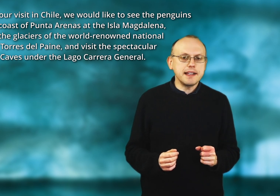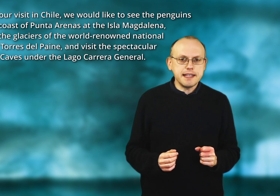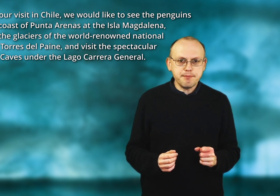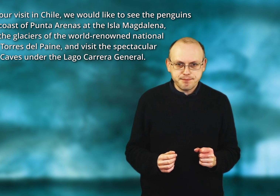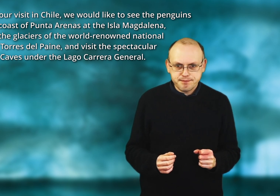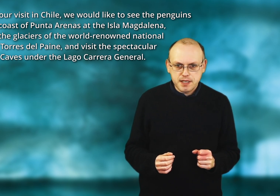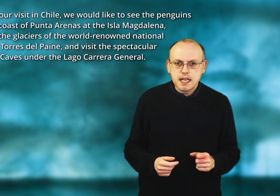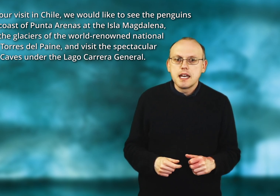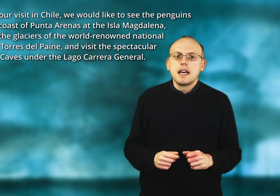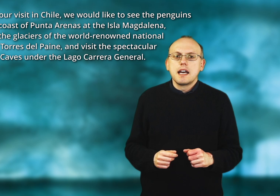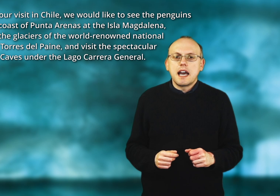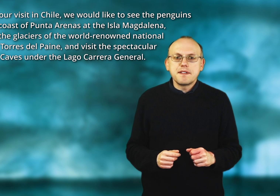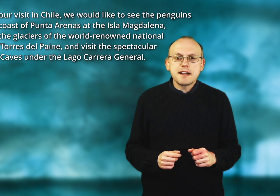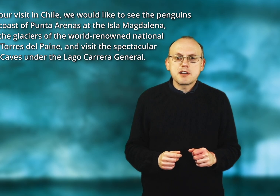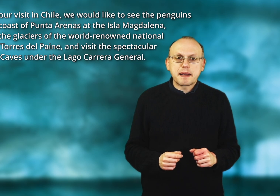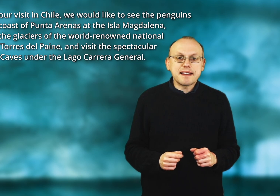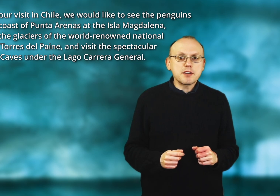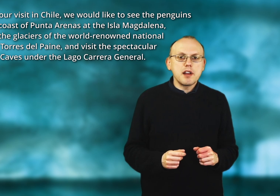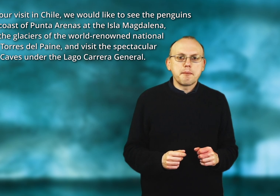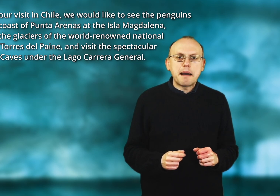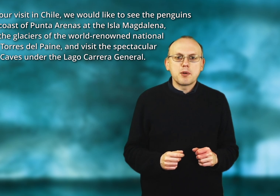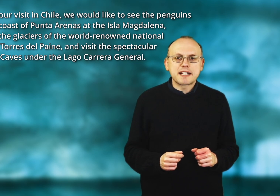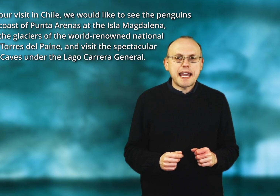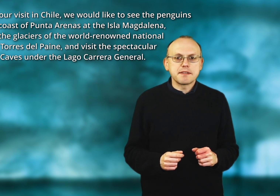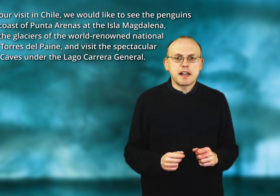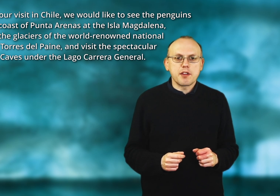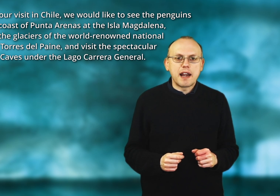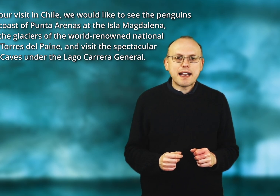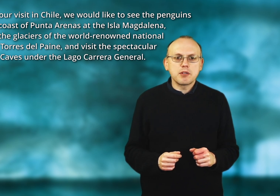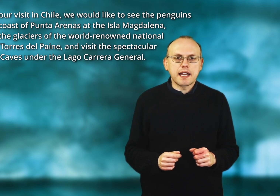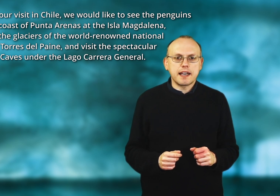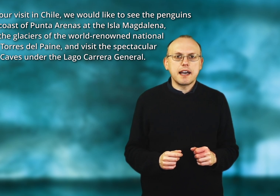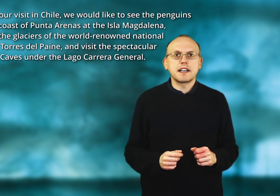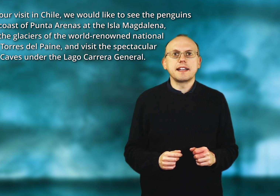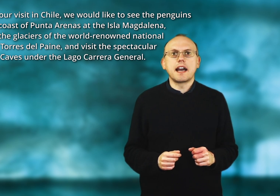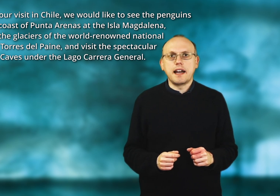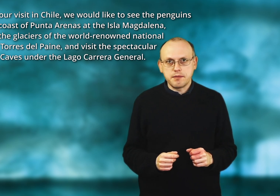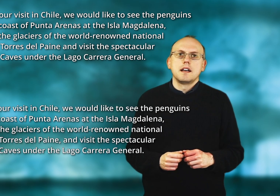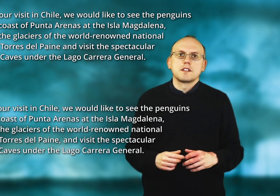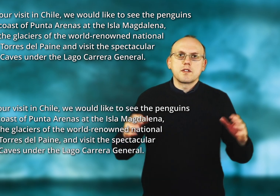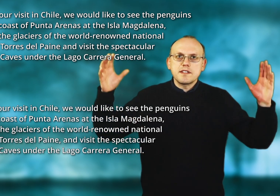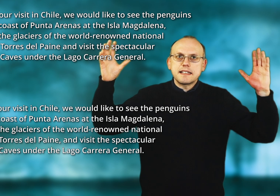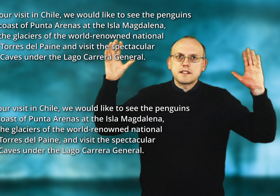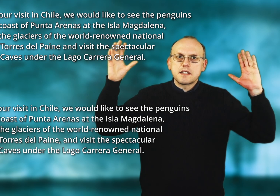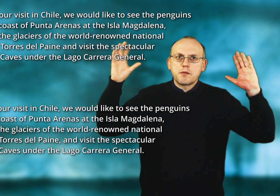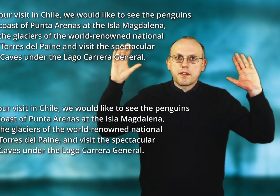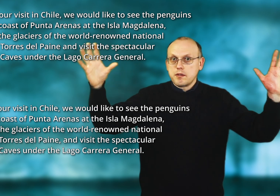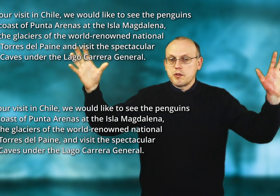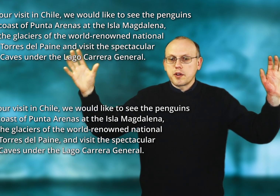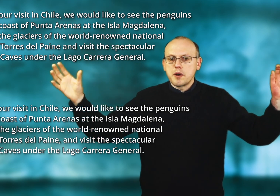Paine, and visit the spectacular marble caves under the Lago Carrera General. So you got a sentence here with all the